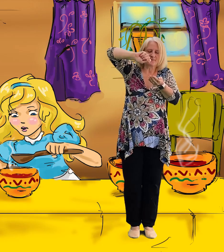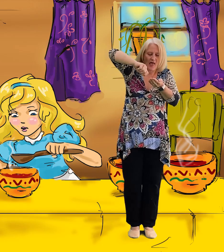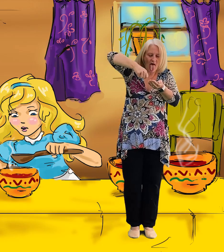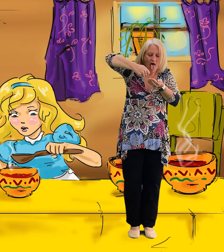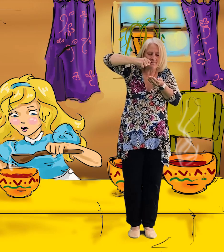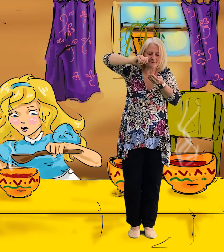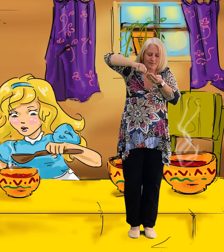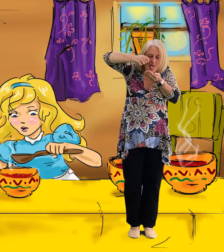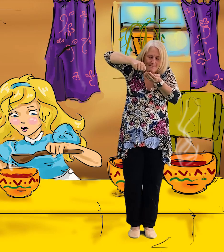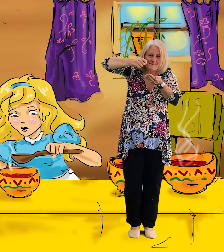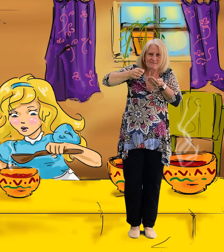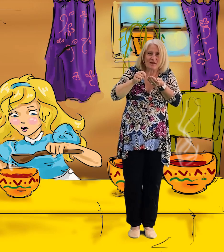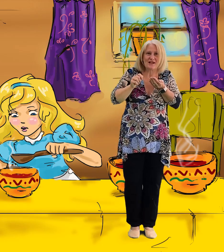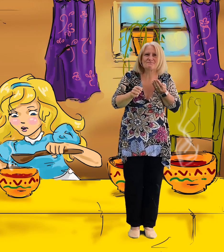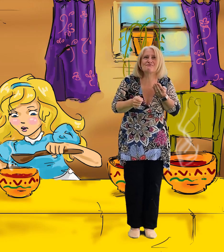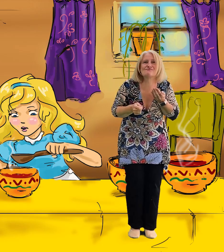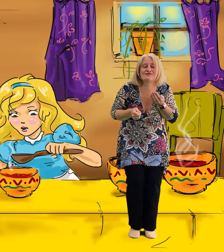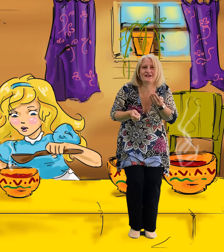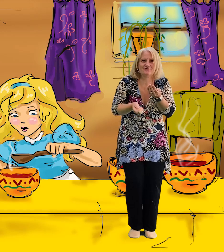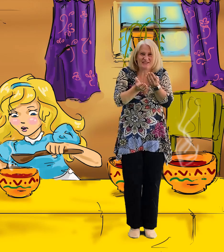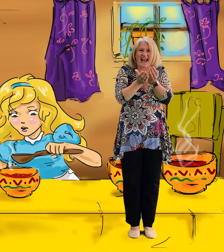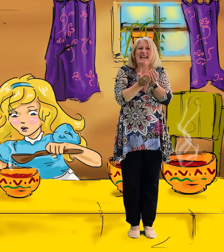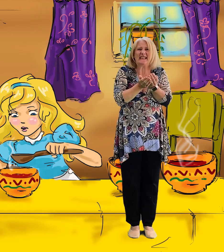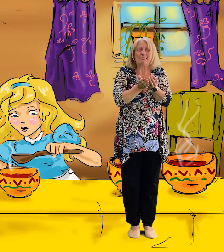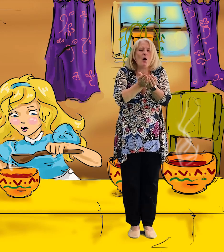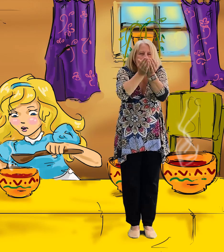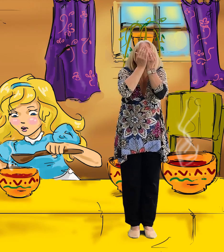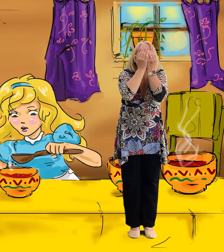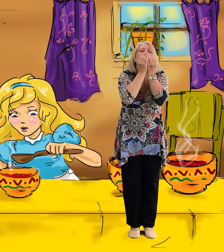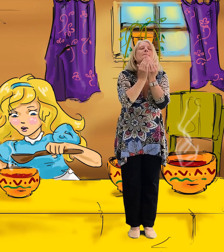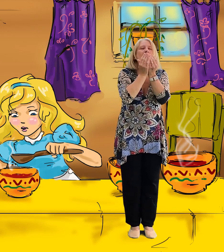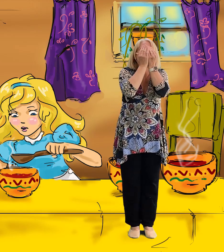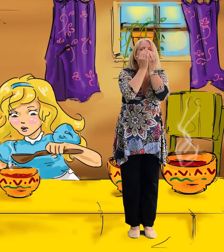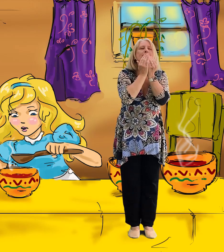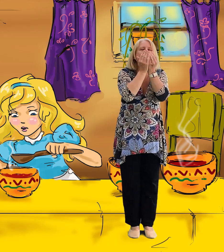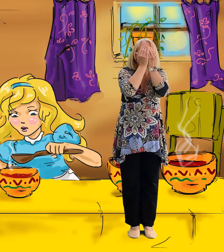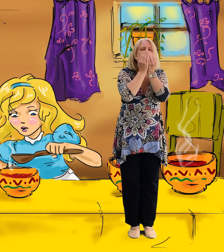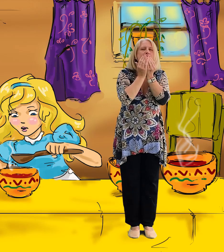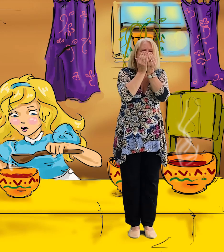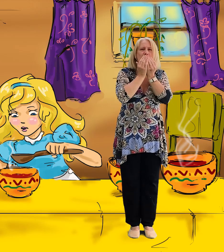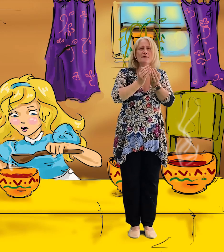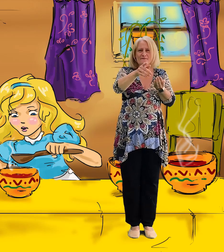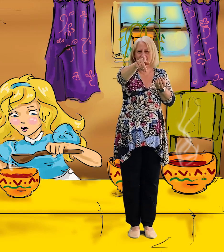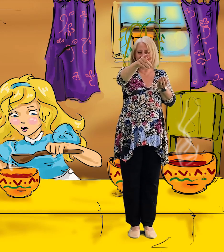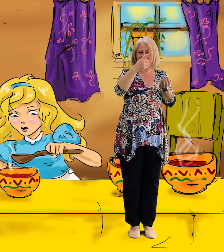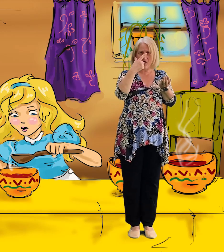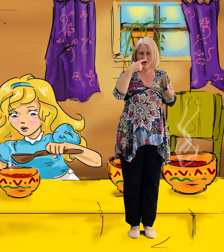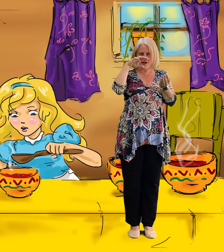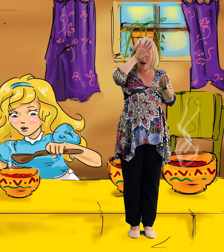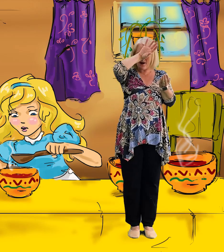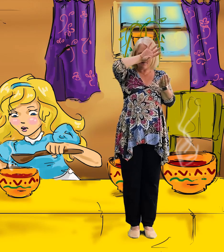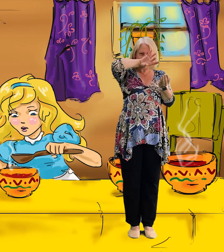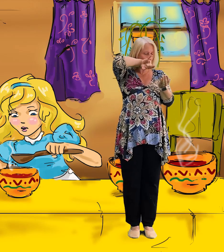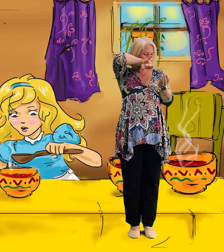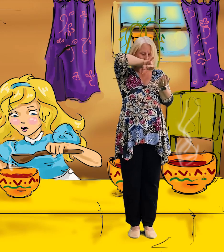Mmm. Mmm. That's really naughty. hate the bowl. Mmm. Mmm. look. You've got even that on your nose. Mmm.